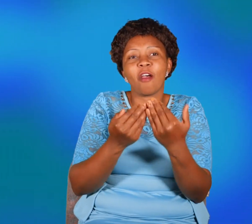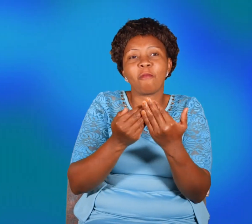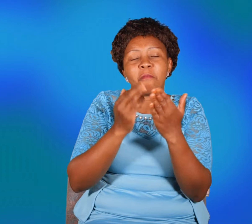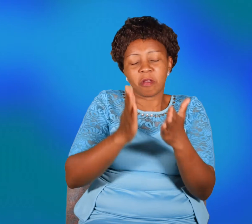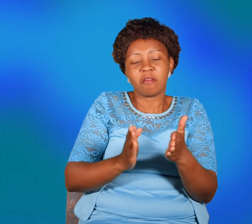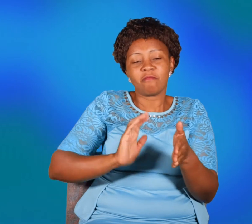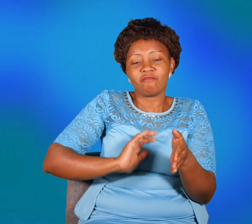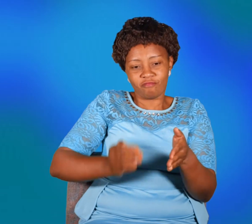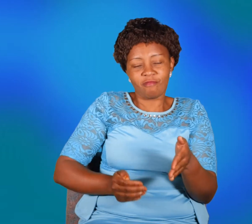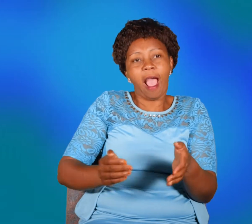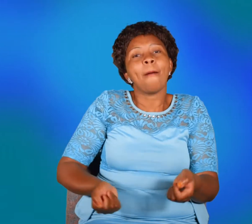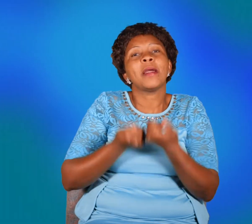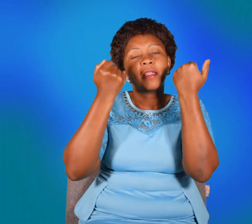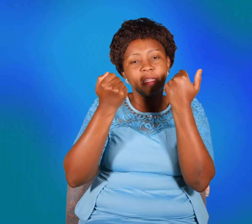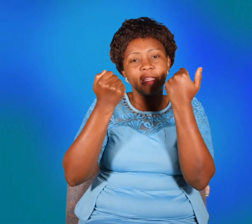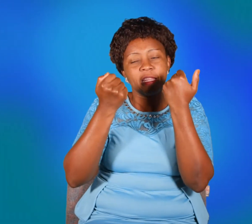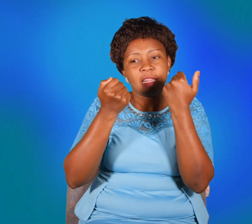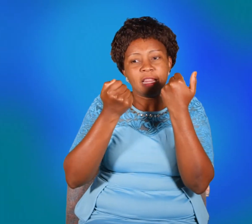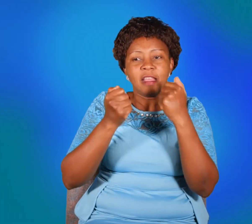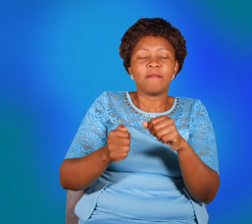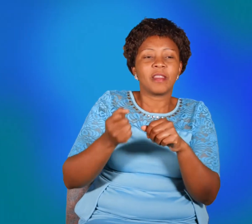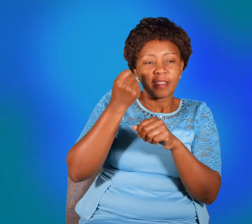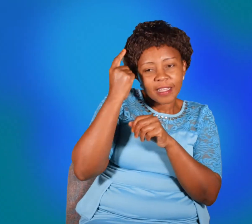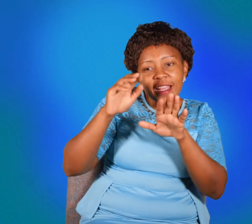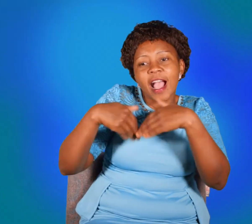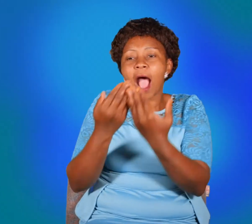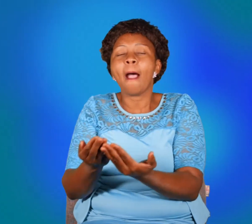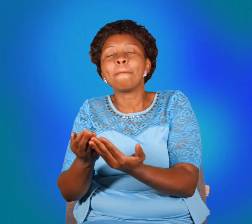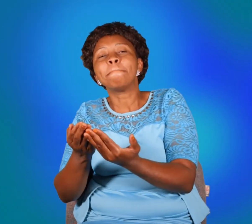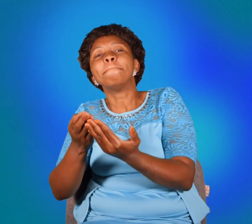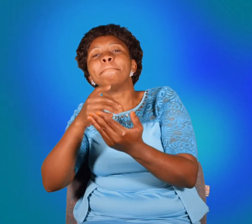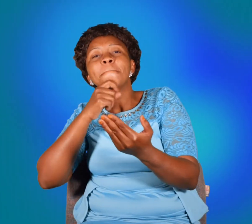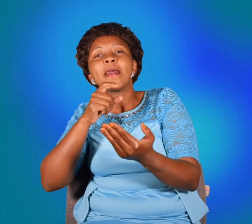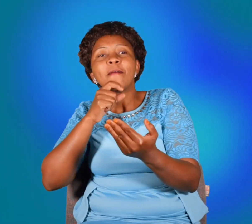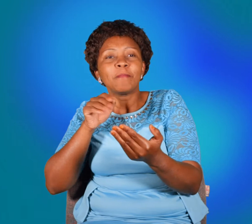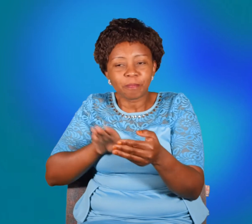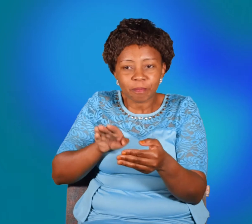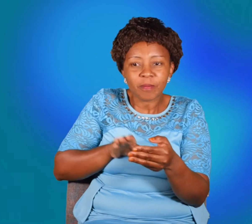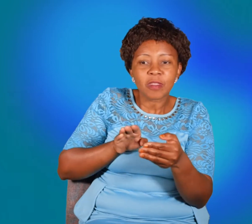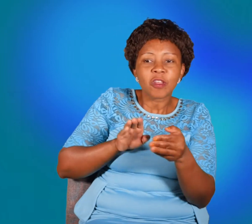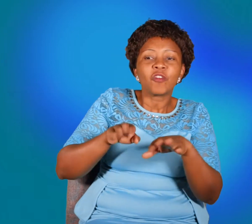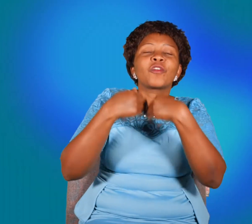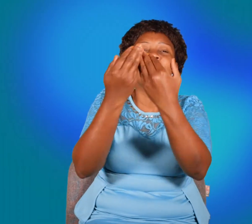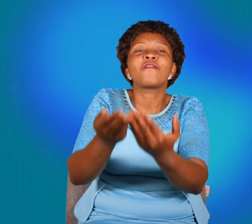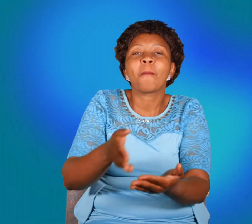occurs. Understanding how the male and female reproductive system work will provide you with a